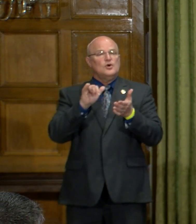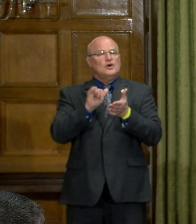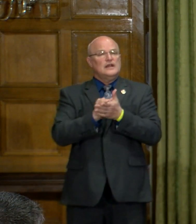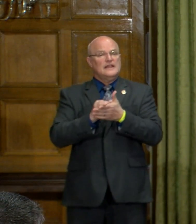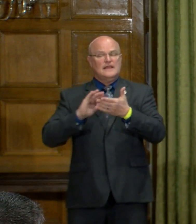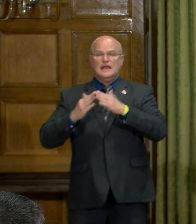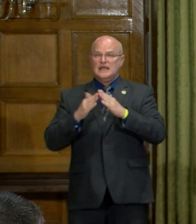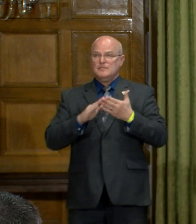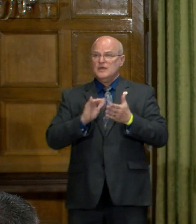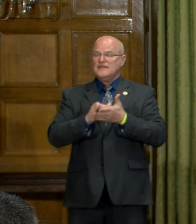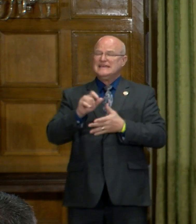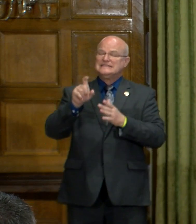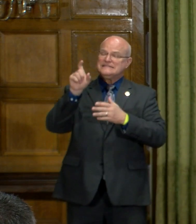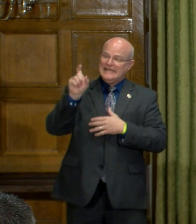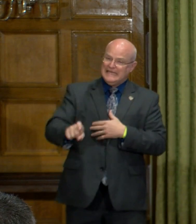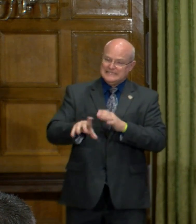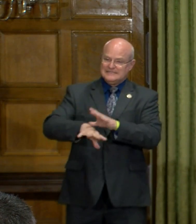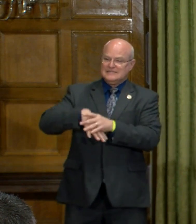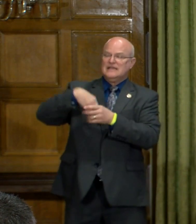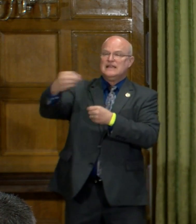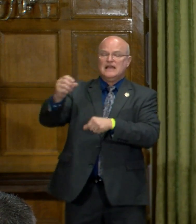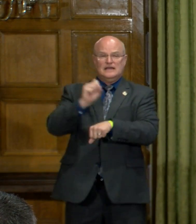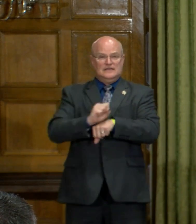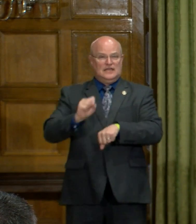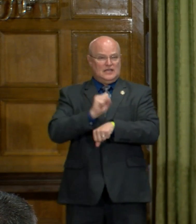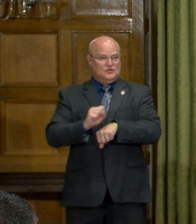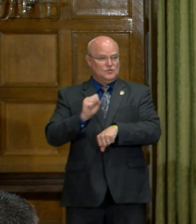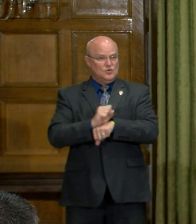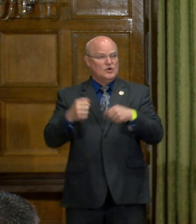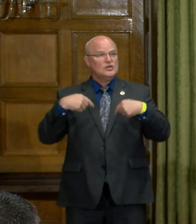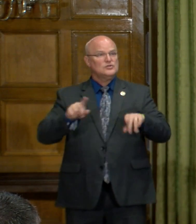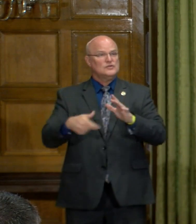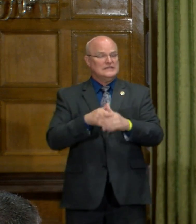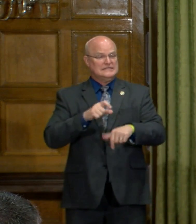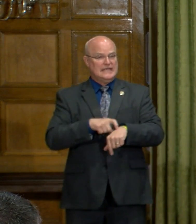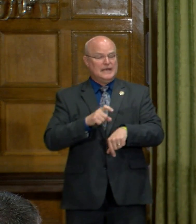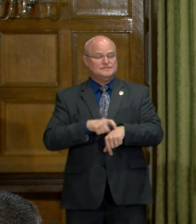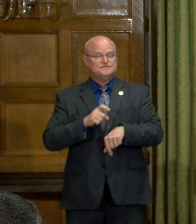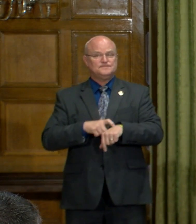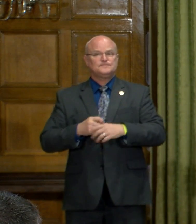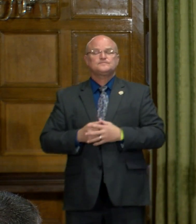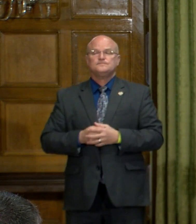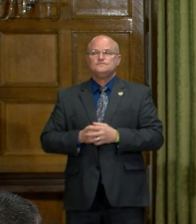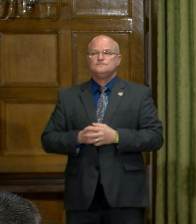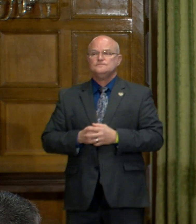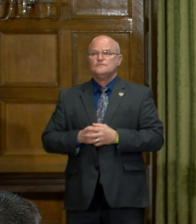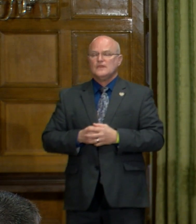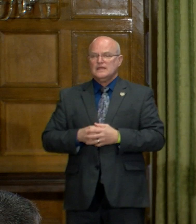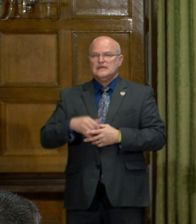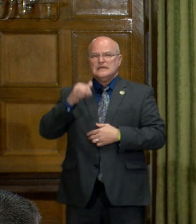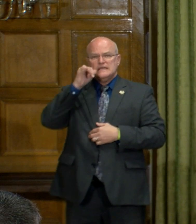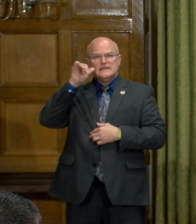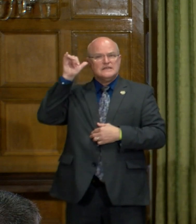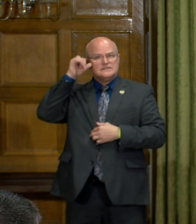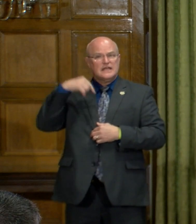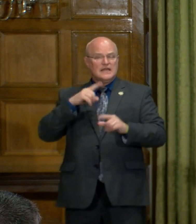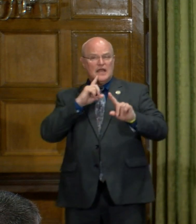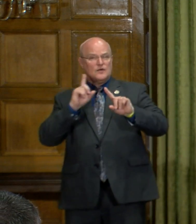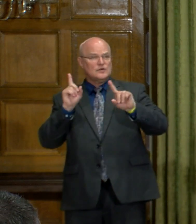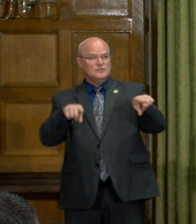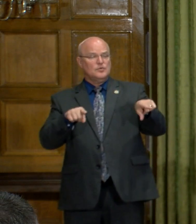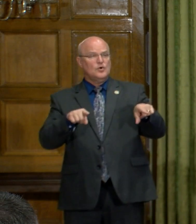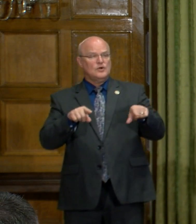the community that has to be out there and working during this time. Yesterday, I